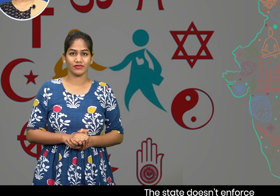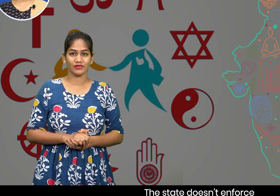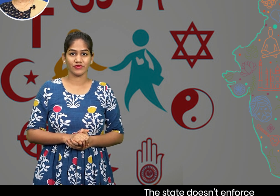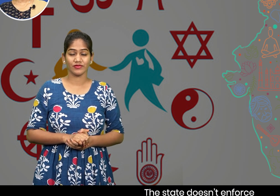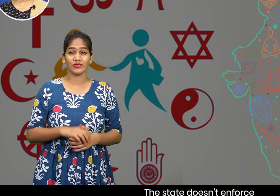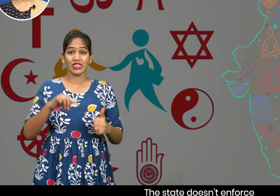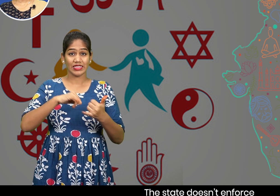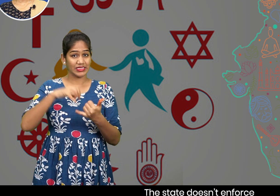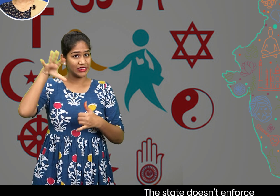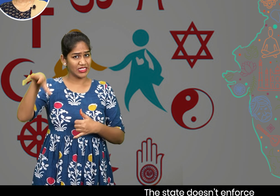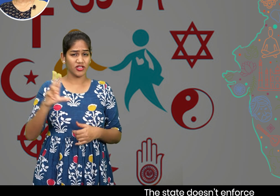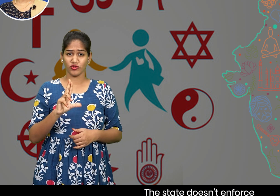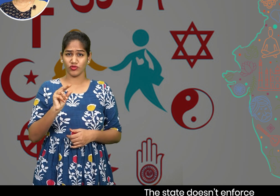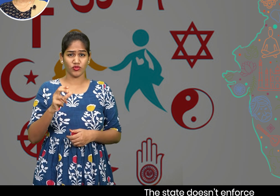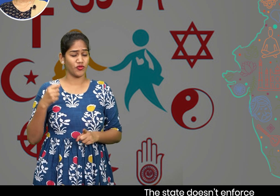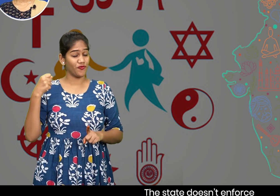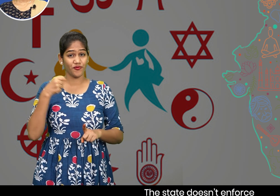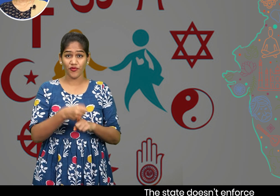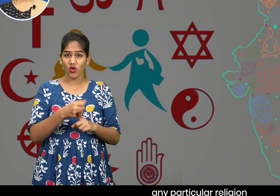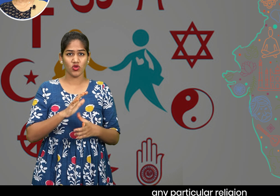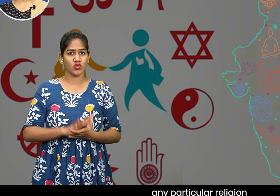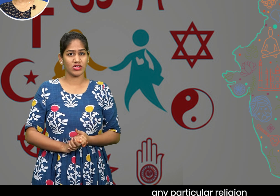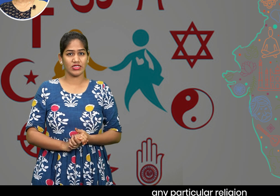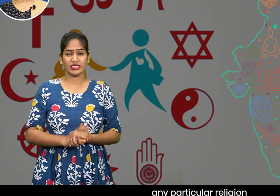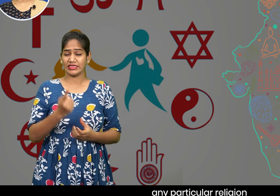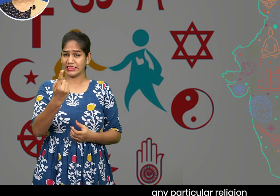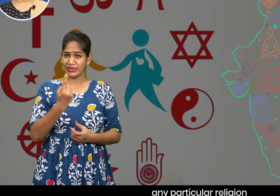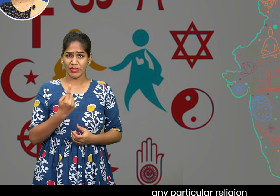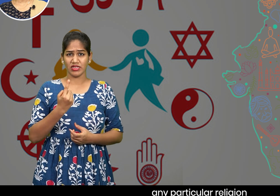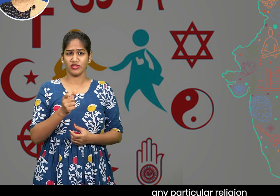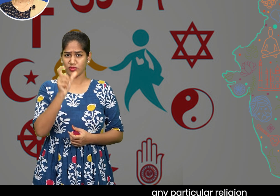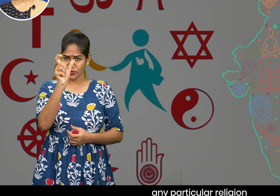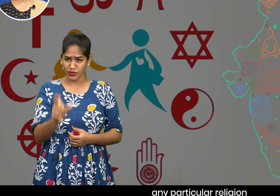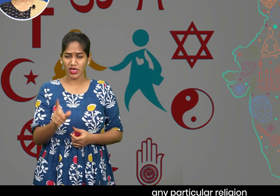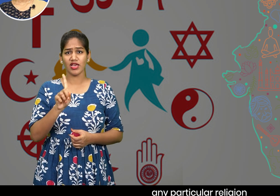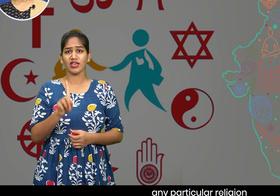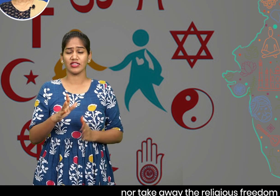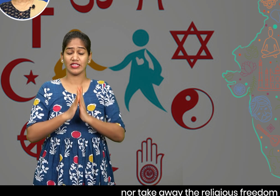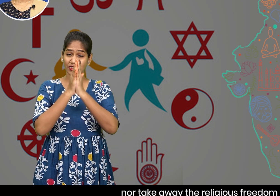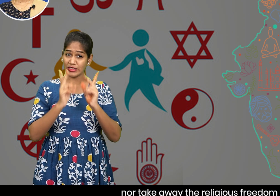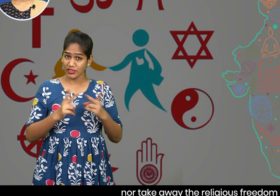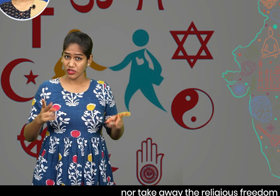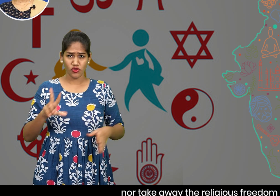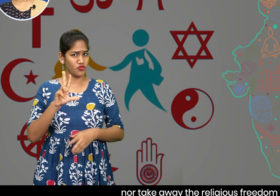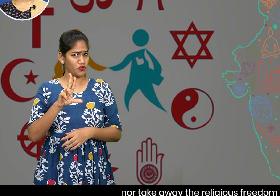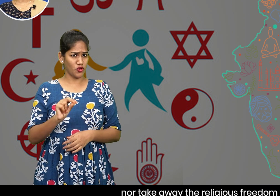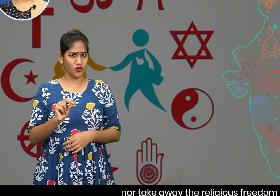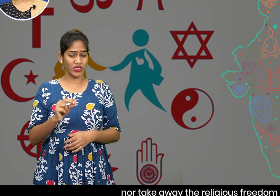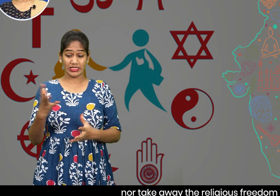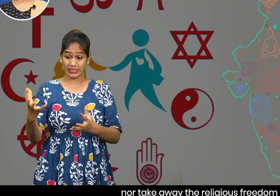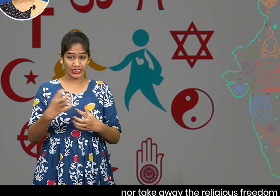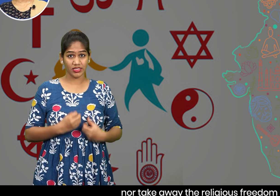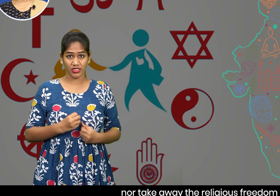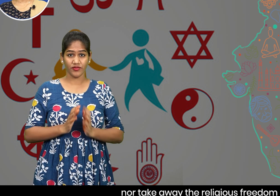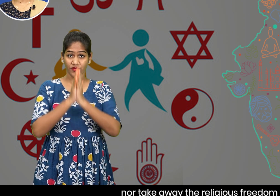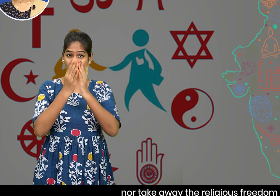The state doesn't enforce any particular religion nor take away